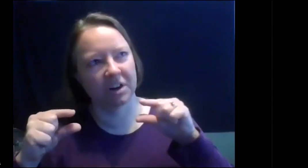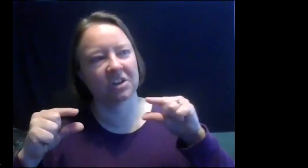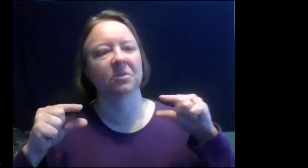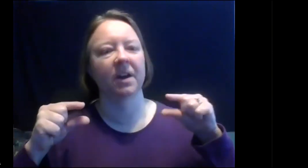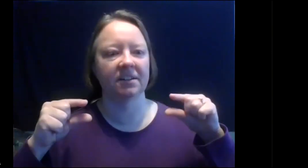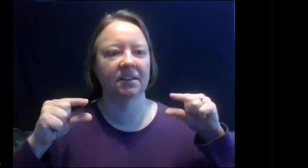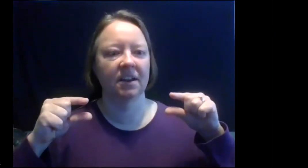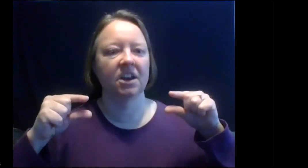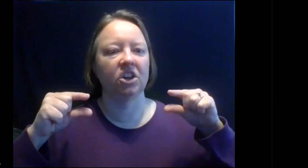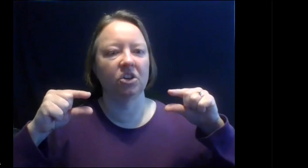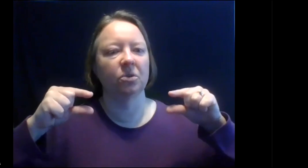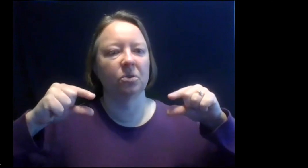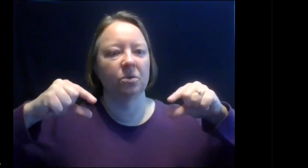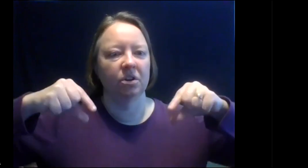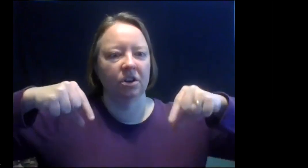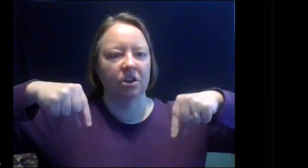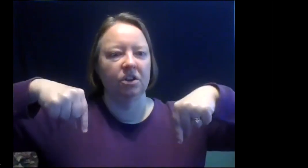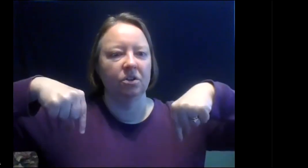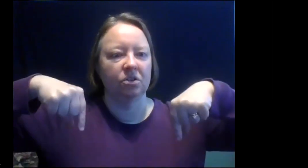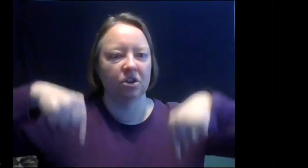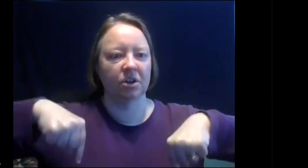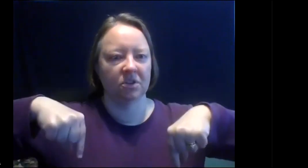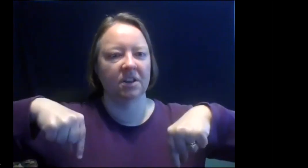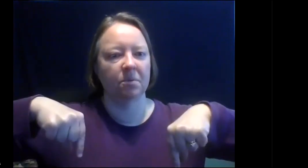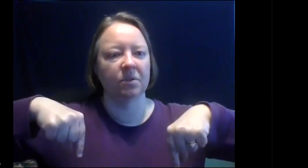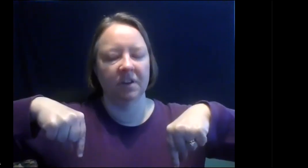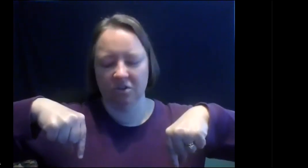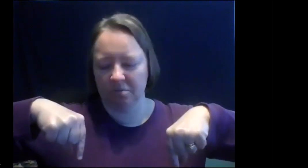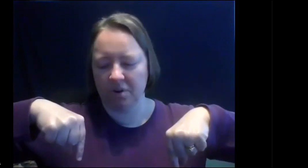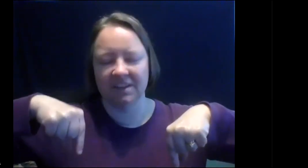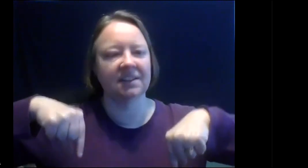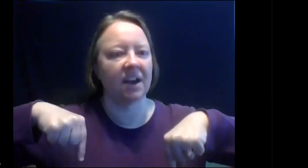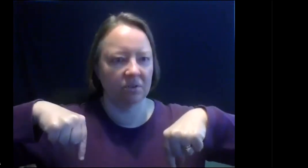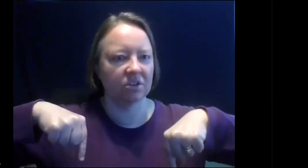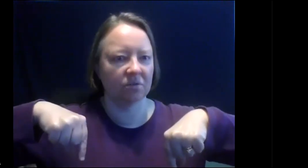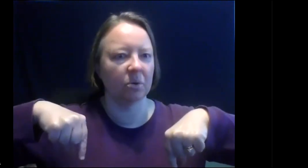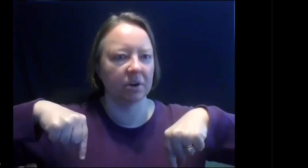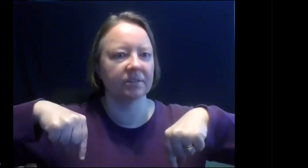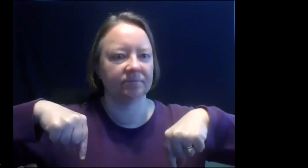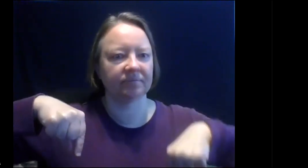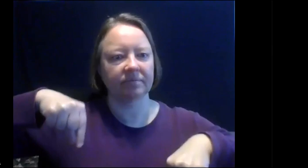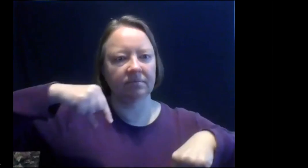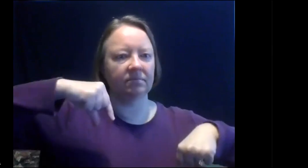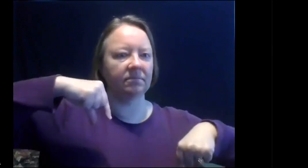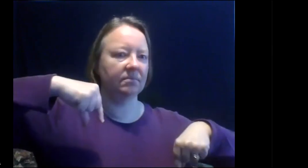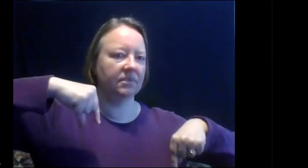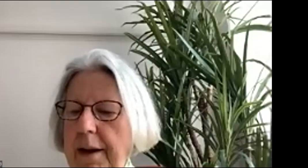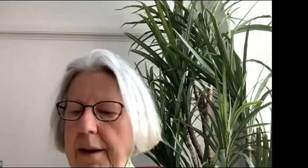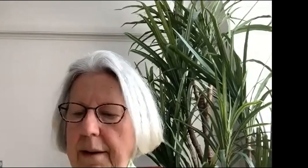pointing to your right. Q, you turn up so that both fingers are pointing down to the floor. Okay,